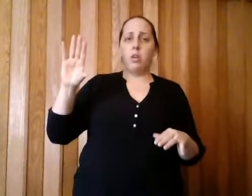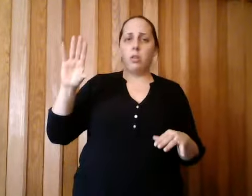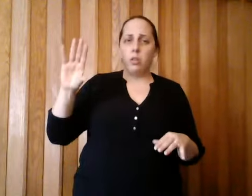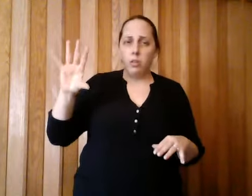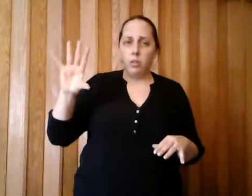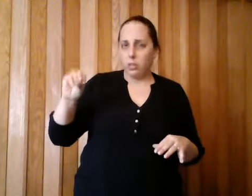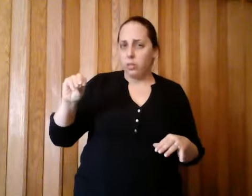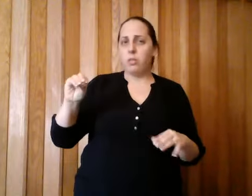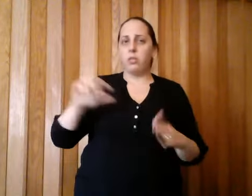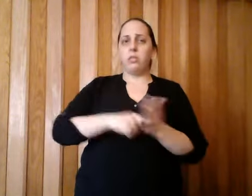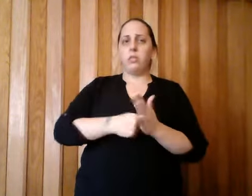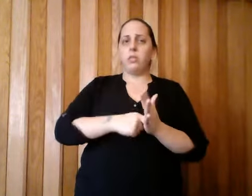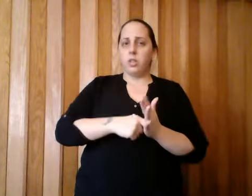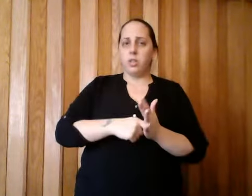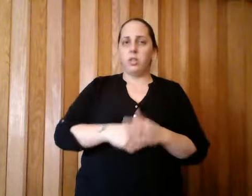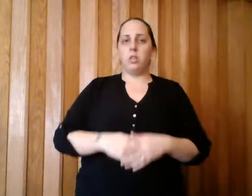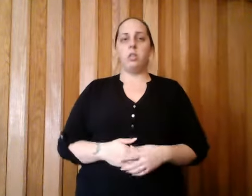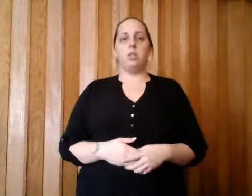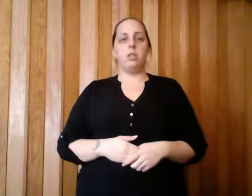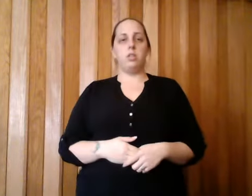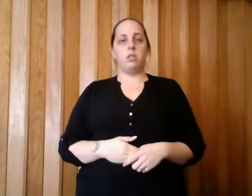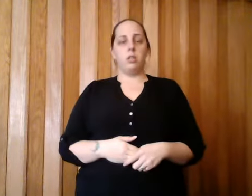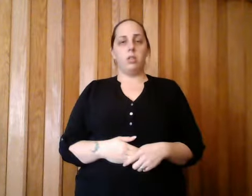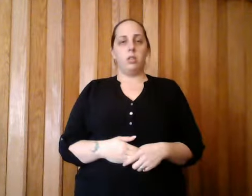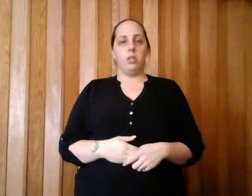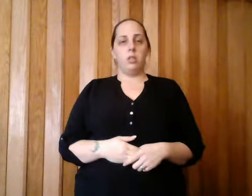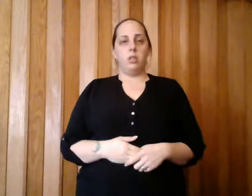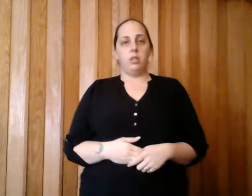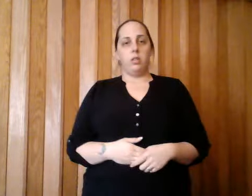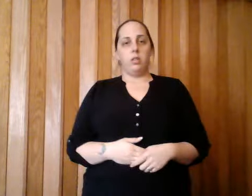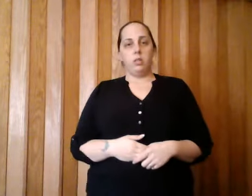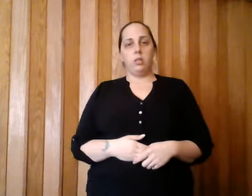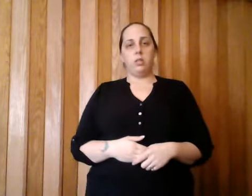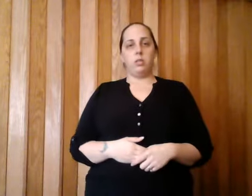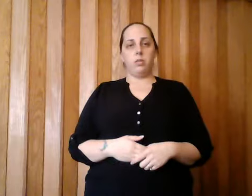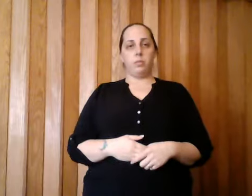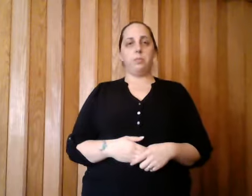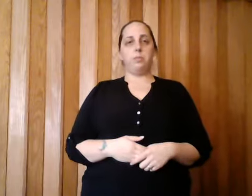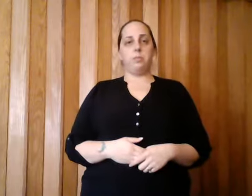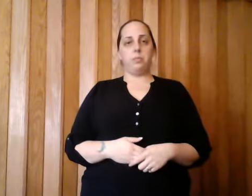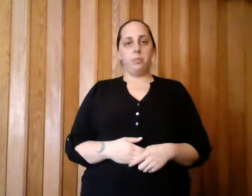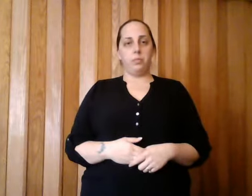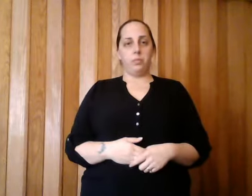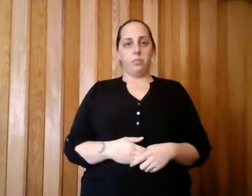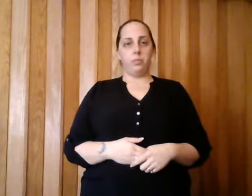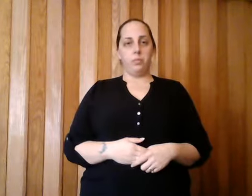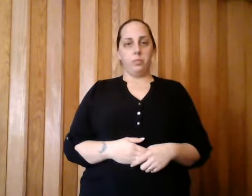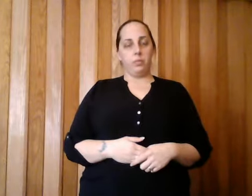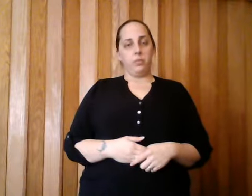So, and I wrote the word faith on each of those keys, and so whenever they saw the symbol on the key, they would remember